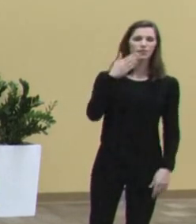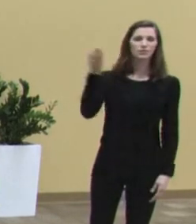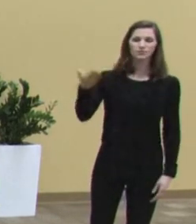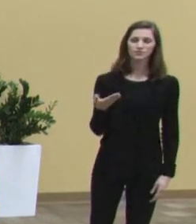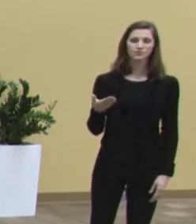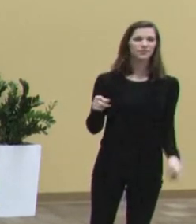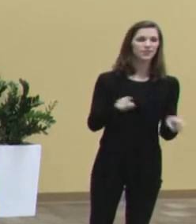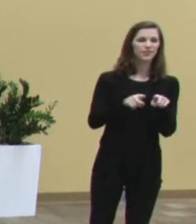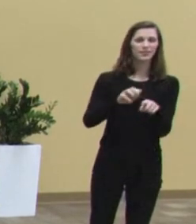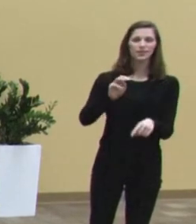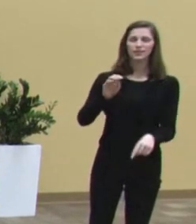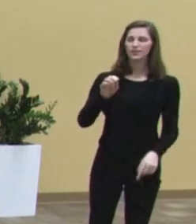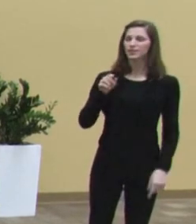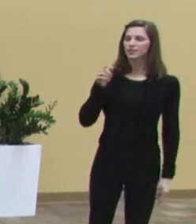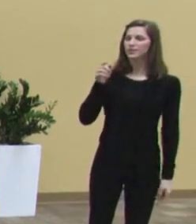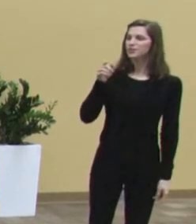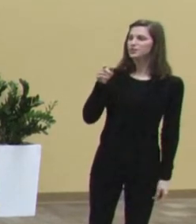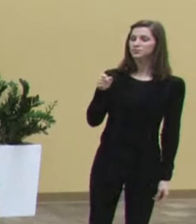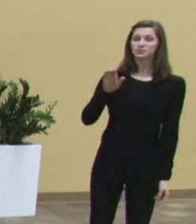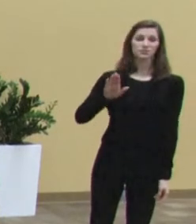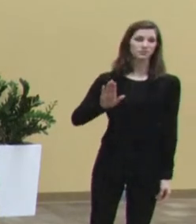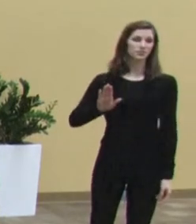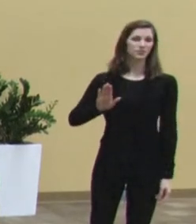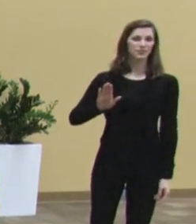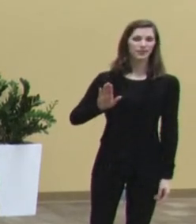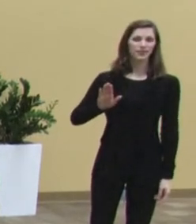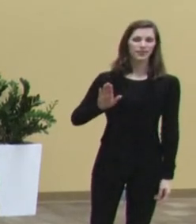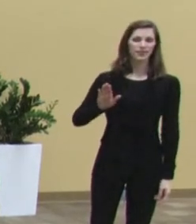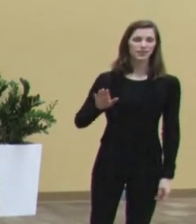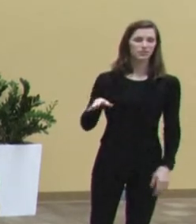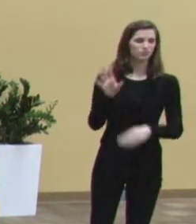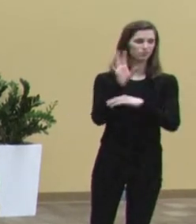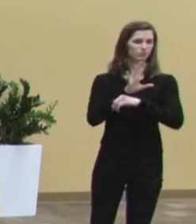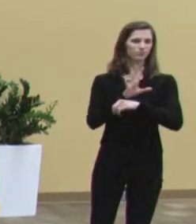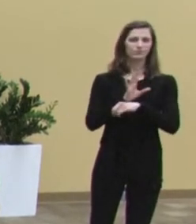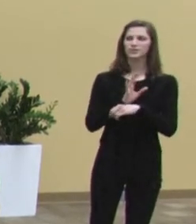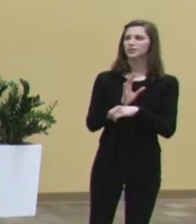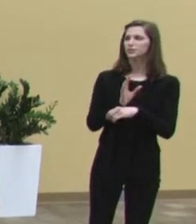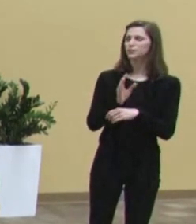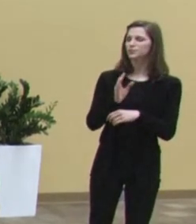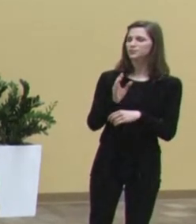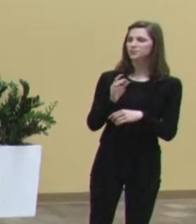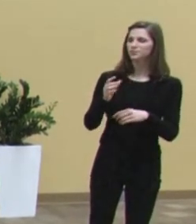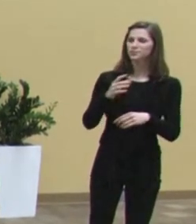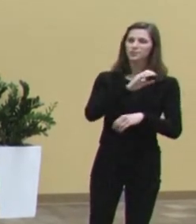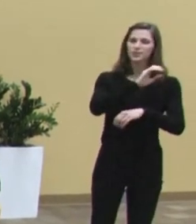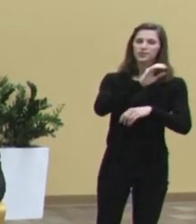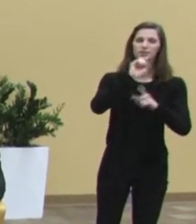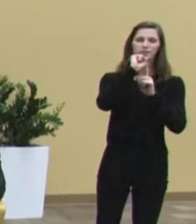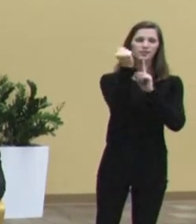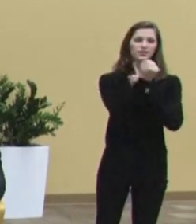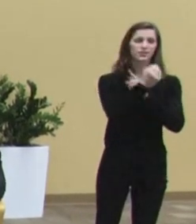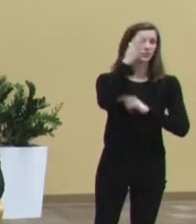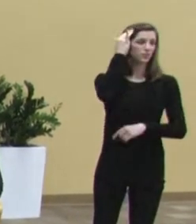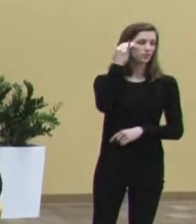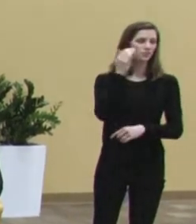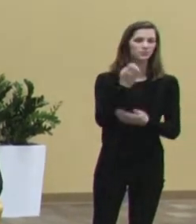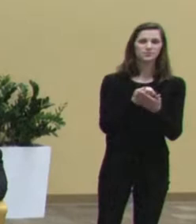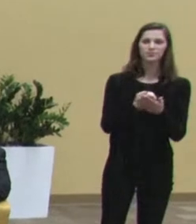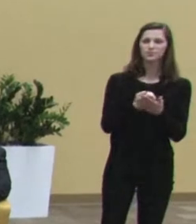King and his words about why this situation of economic justice is so important.